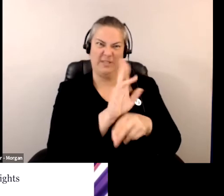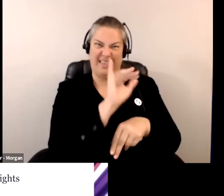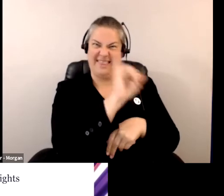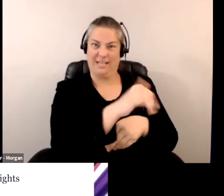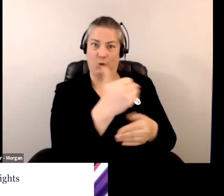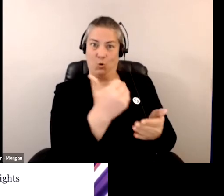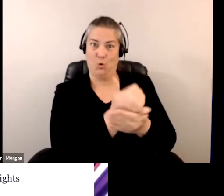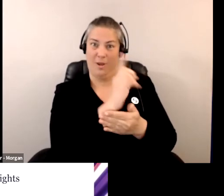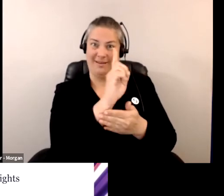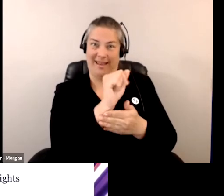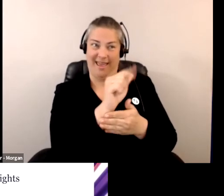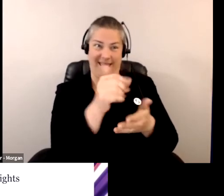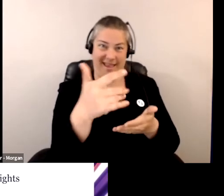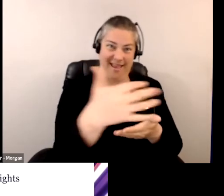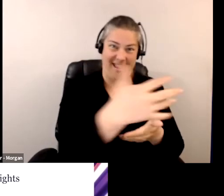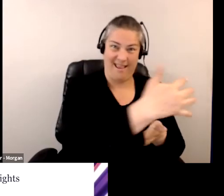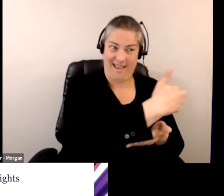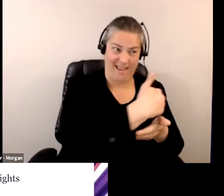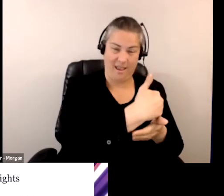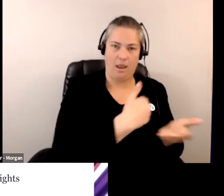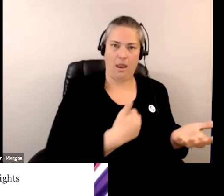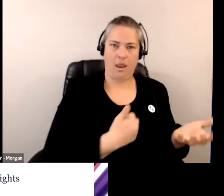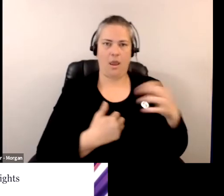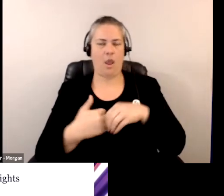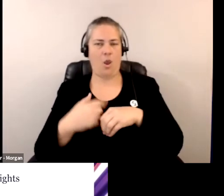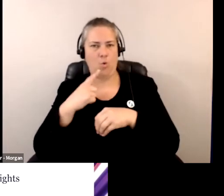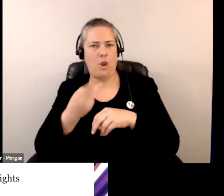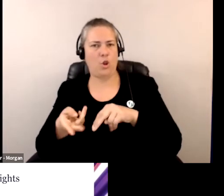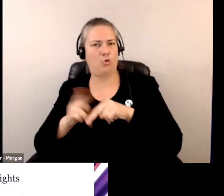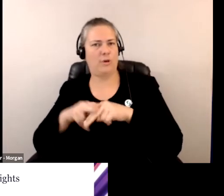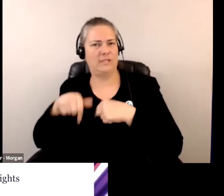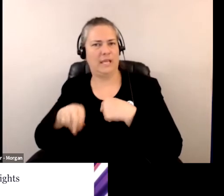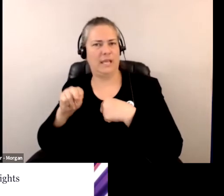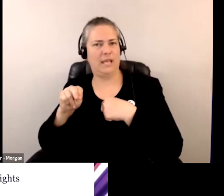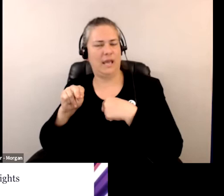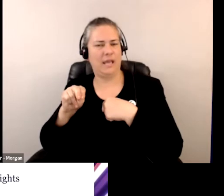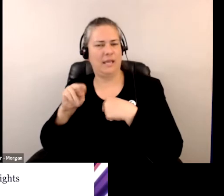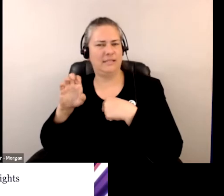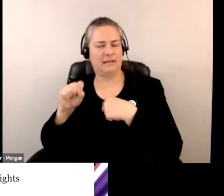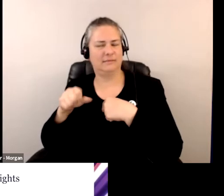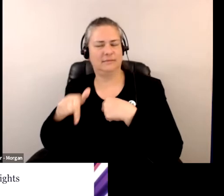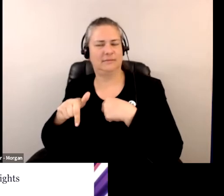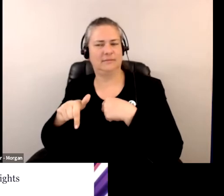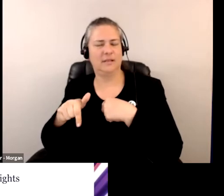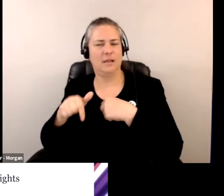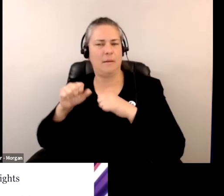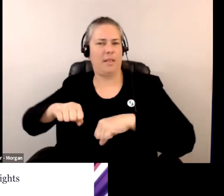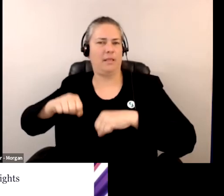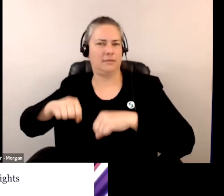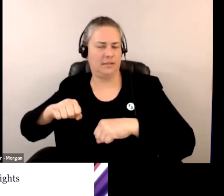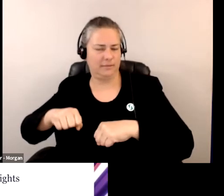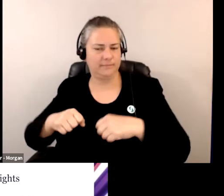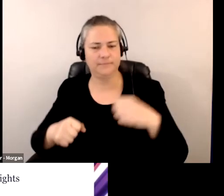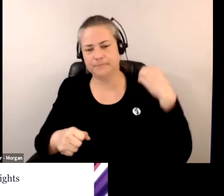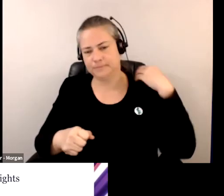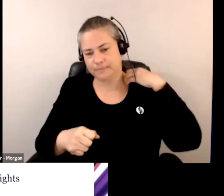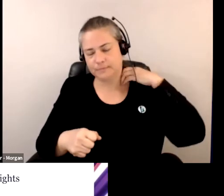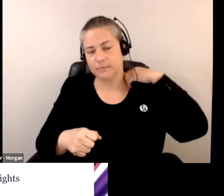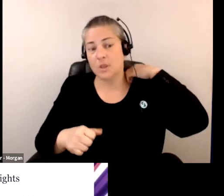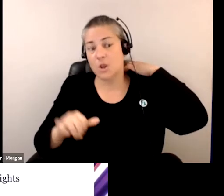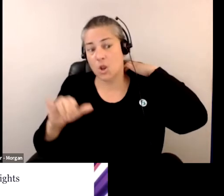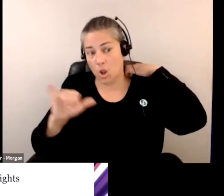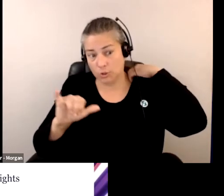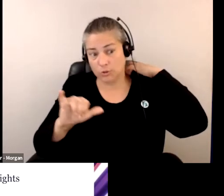and therefore increase NCES's capabilities, both of using that data and making it available for others. A lot of this is also going to entail